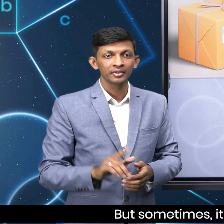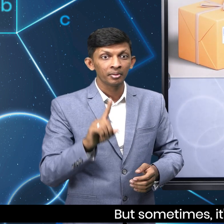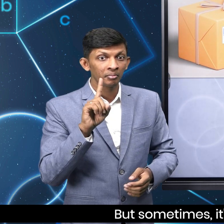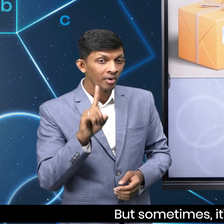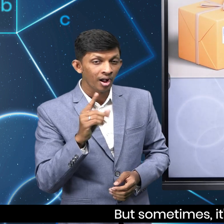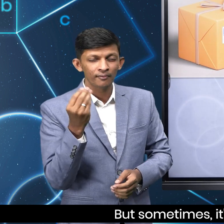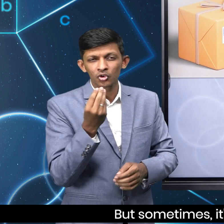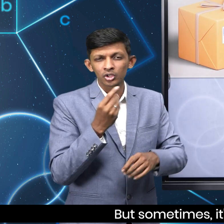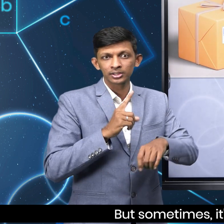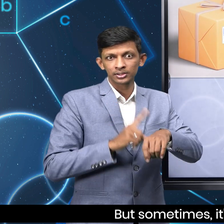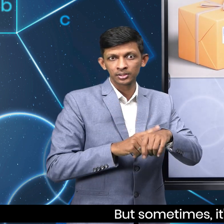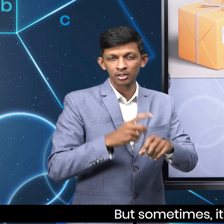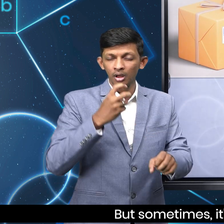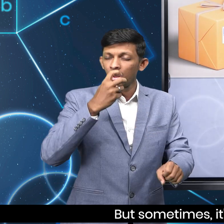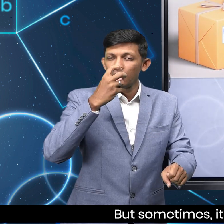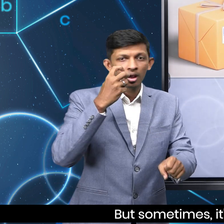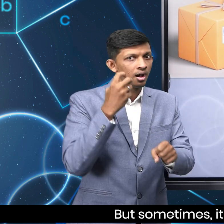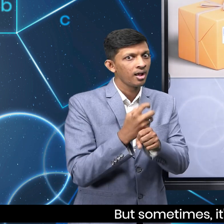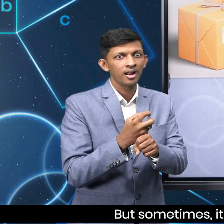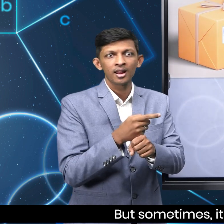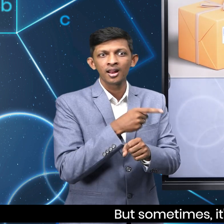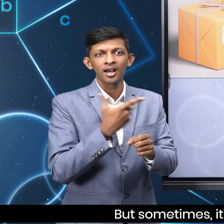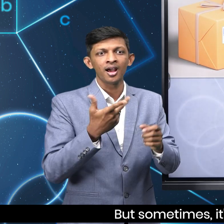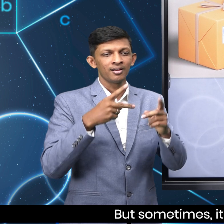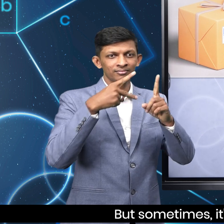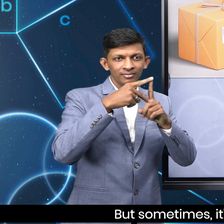But sometimes it's hard to see the full shape in 3D.